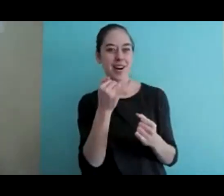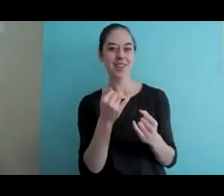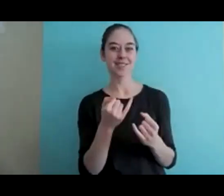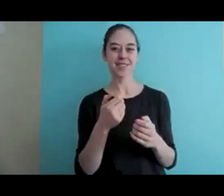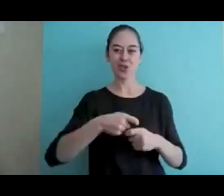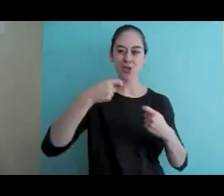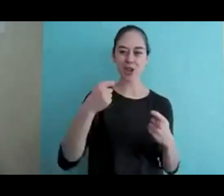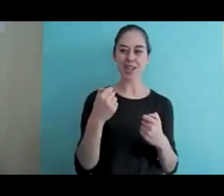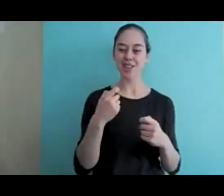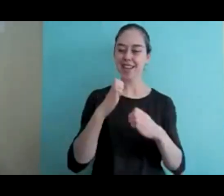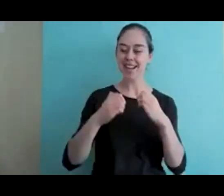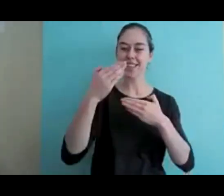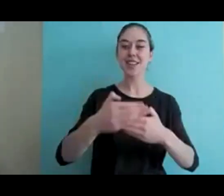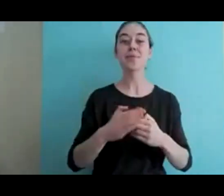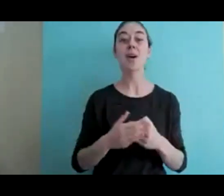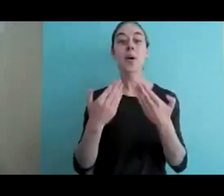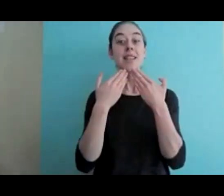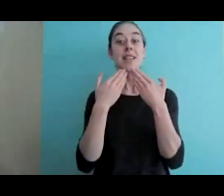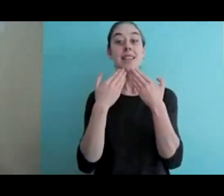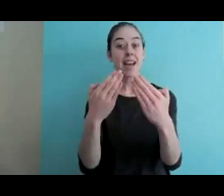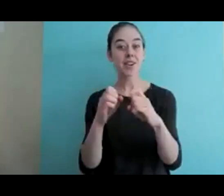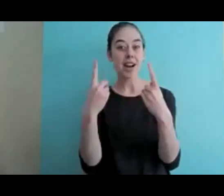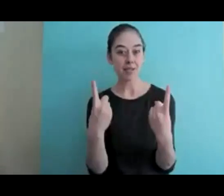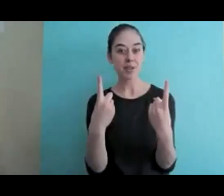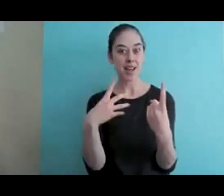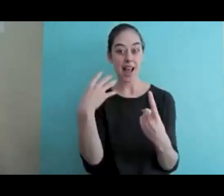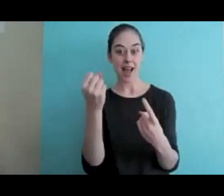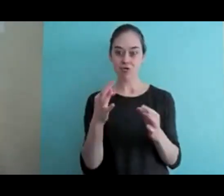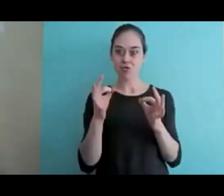brilliant. Thank you to everybody. Have a great week.